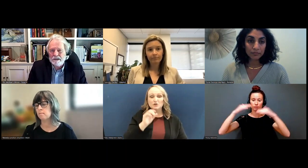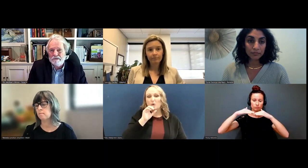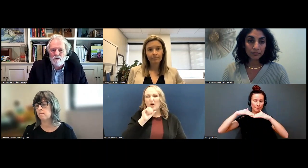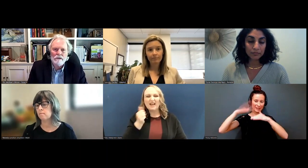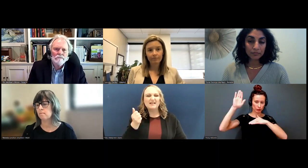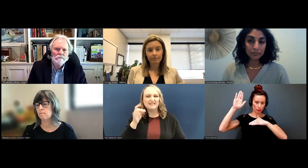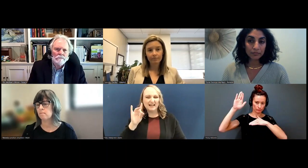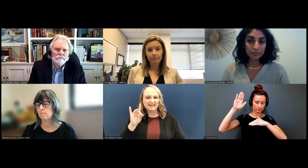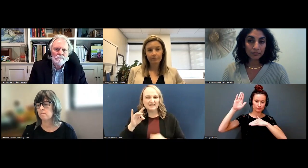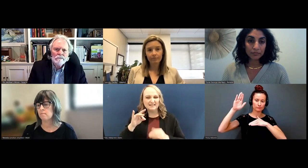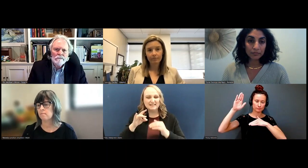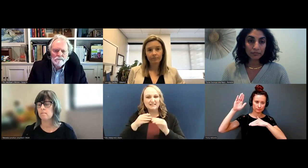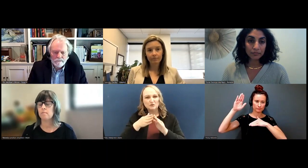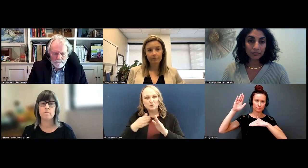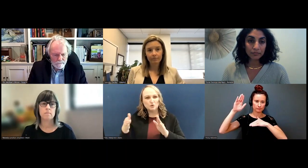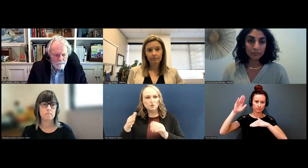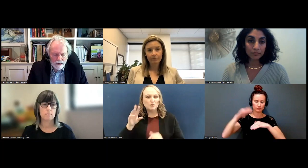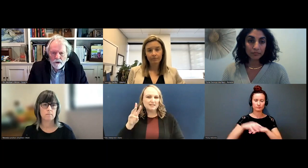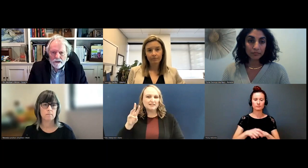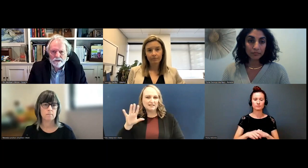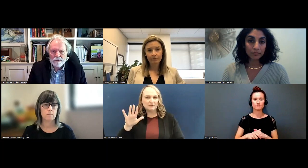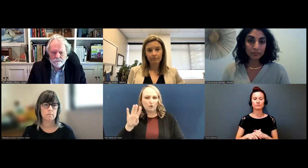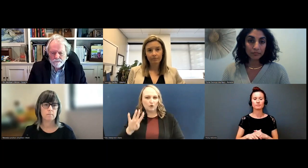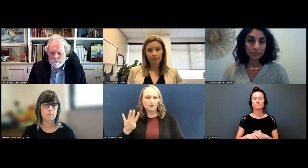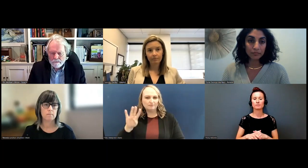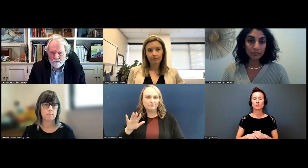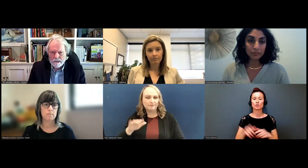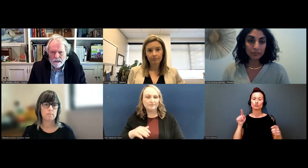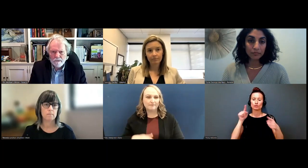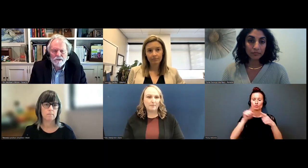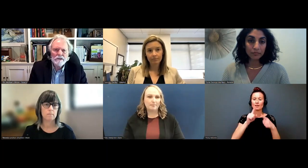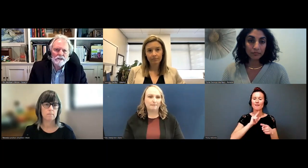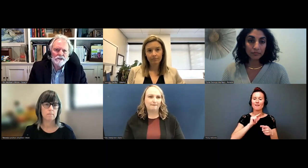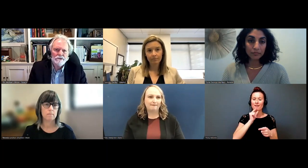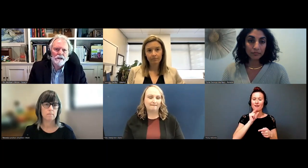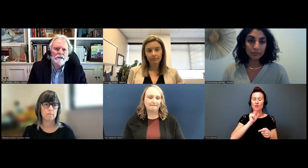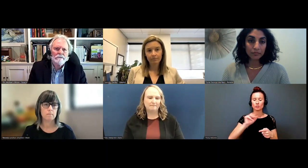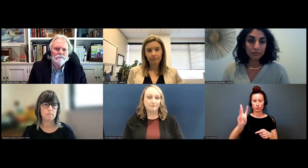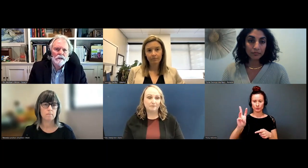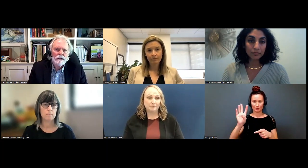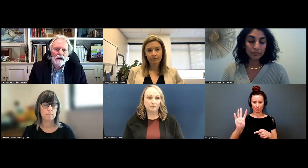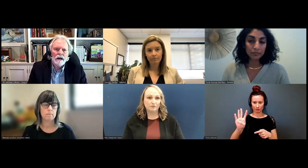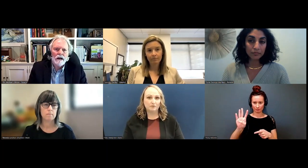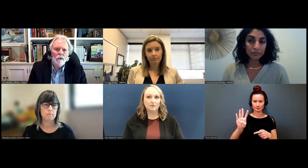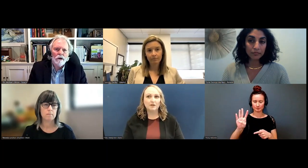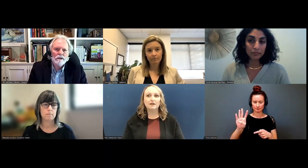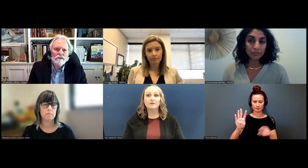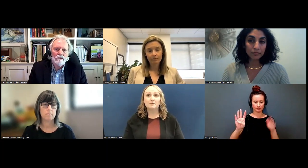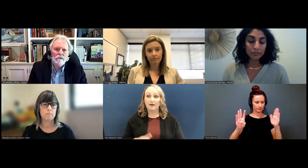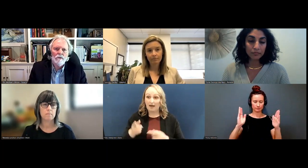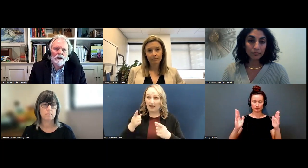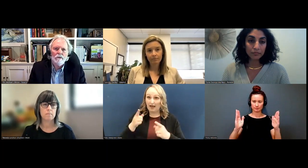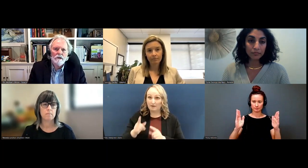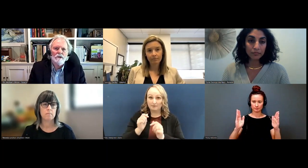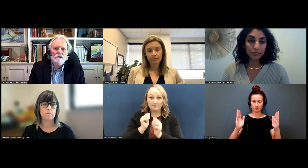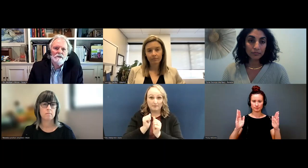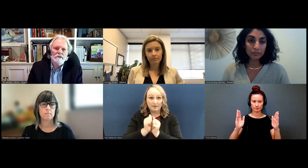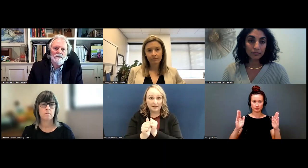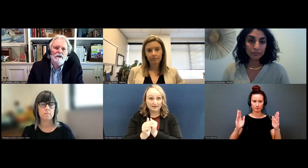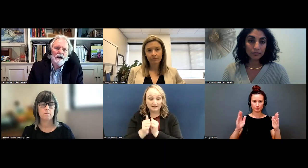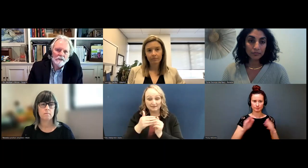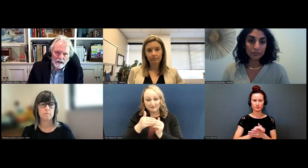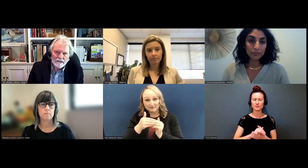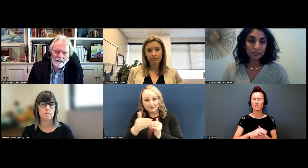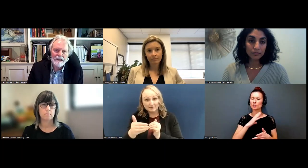to 64. But I want to just, a couple things it's triggered. One is, well, what about the